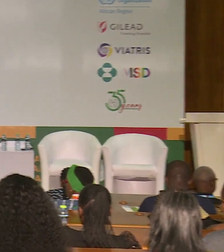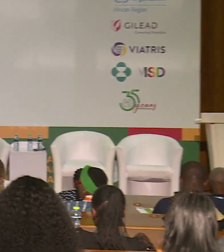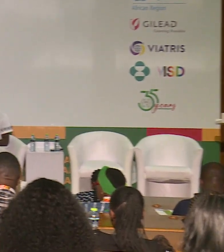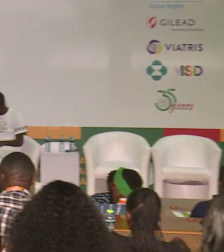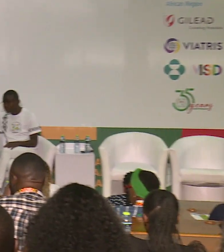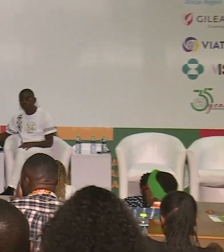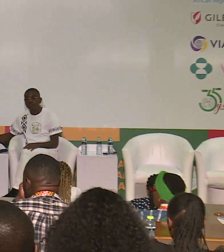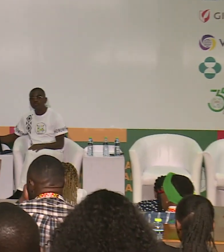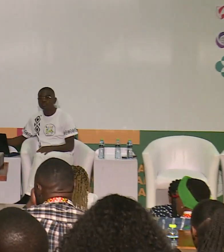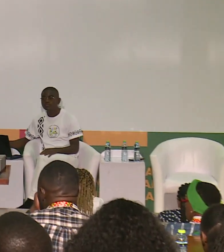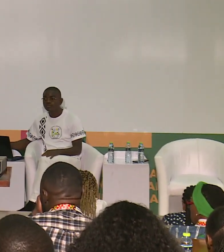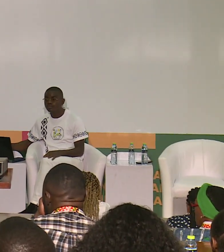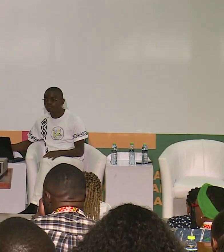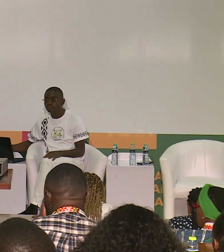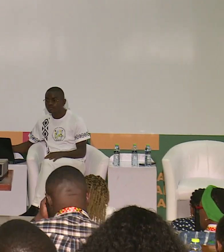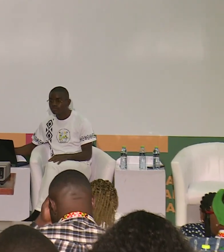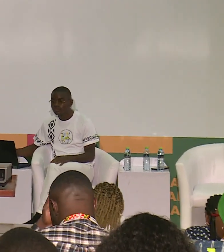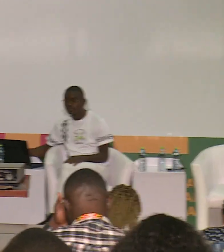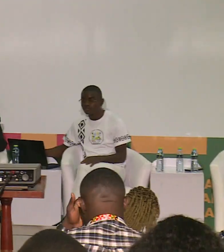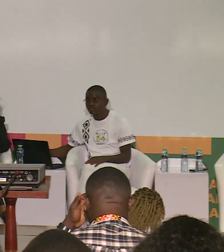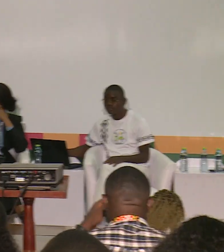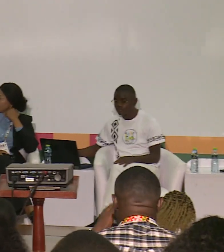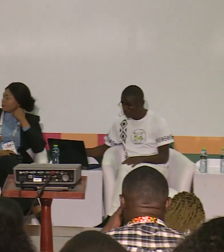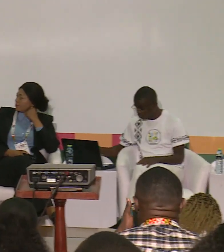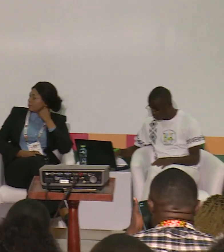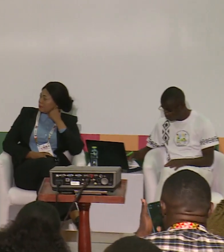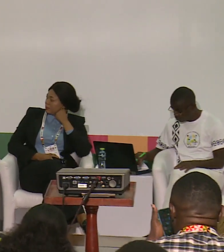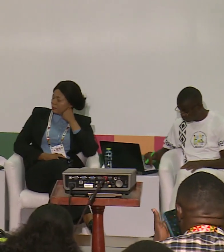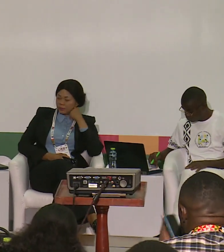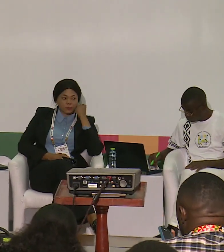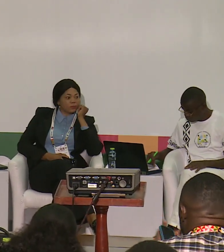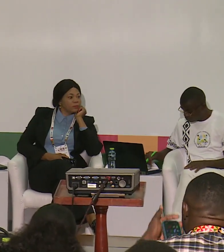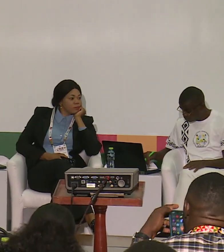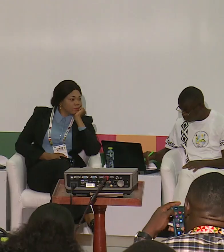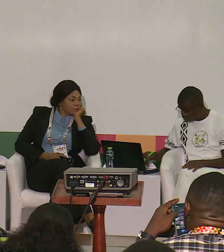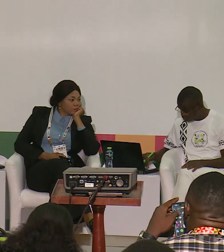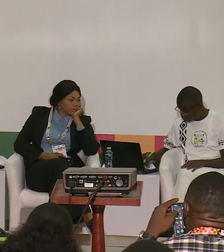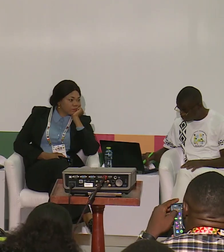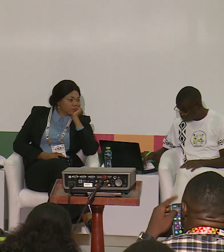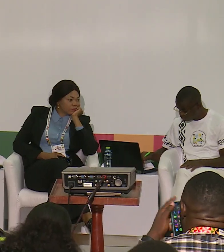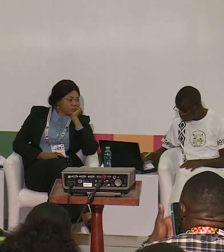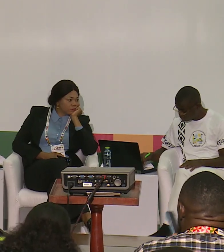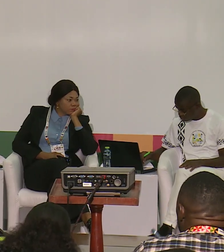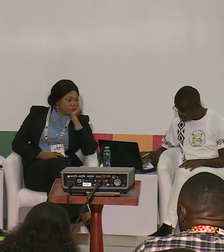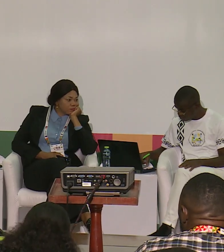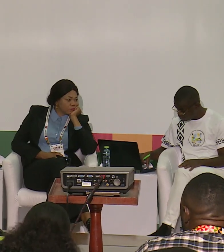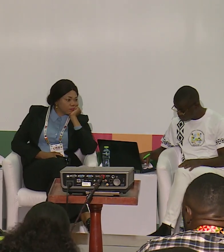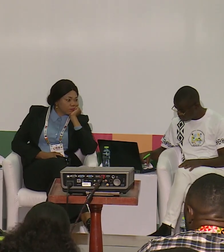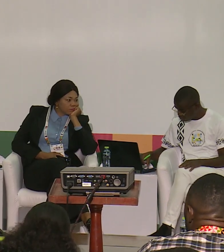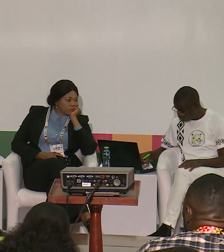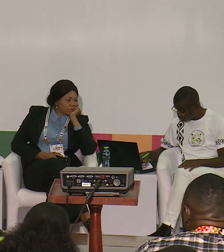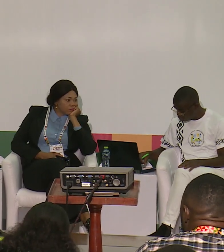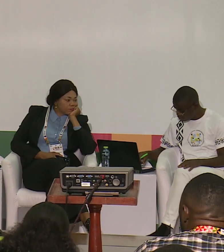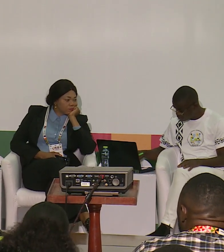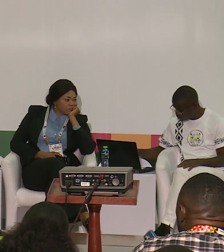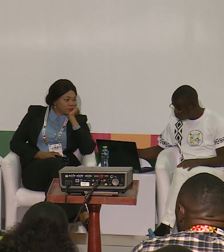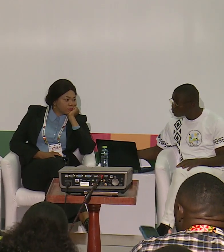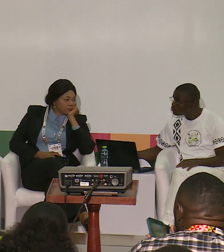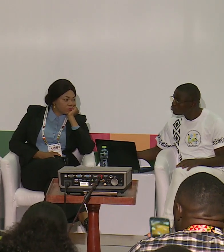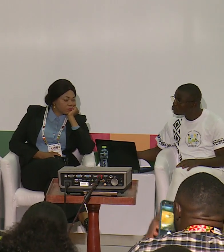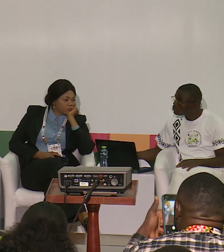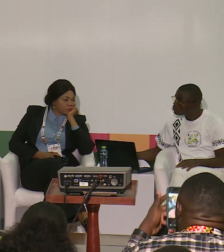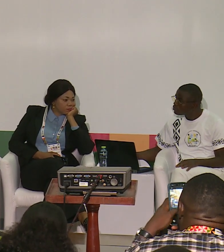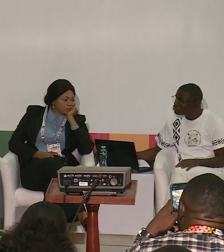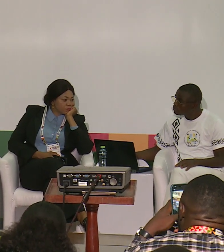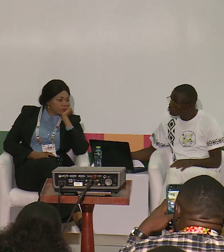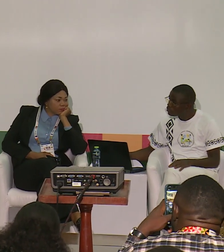set, the toolkit, we have an implementation manual in draft, which can be finished very soon